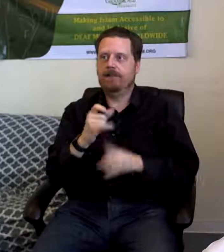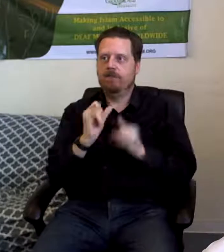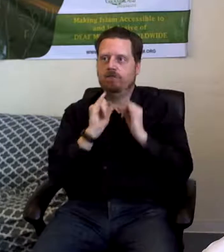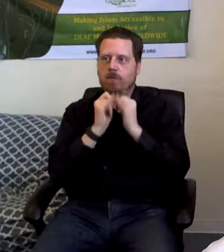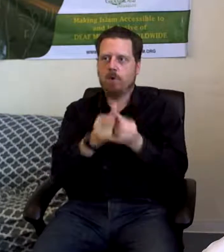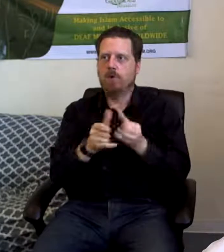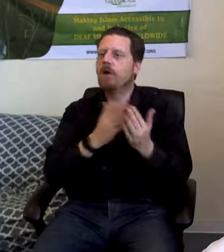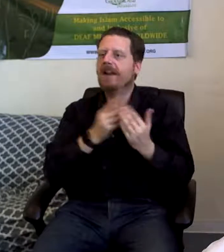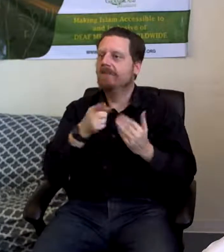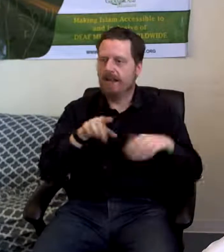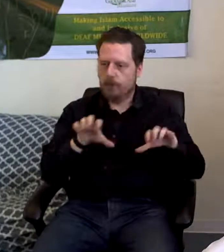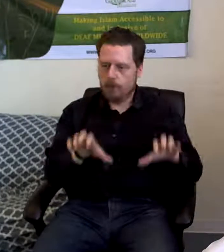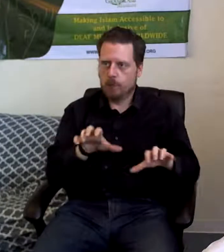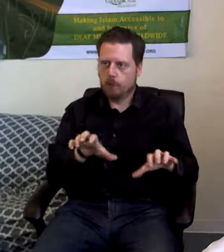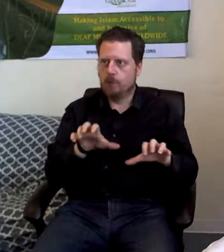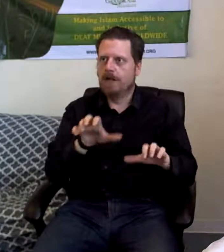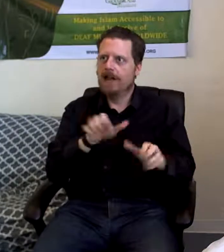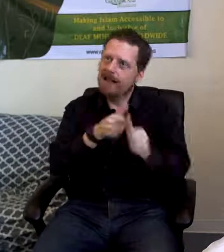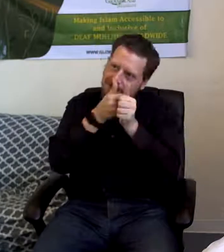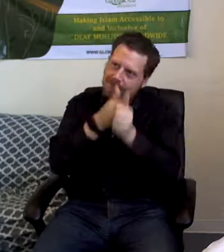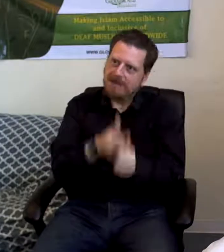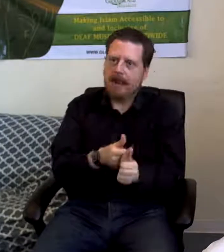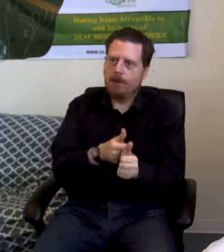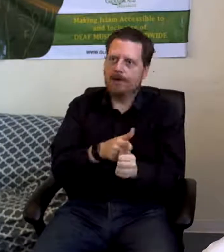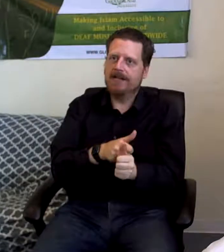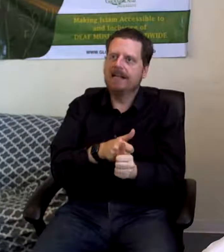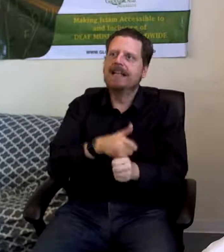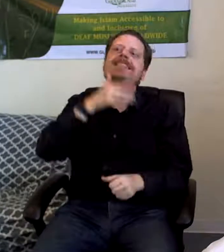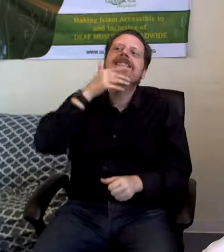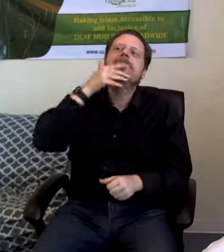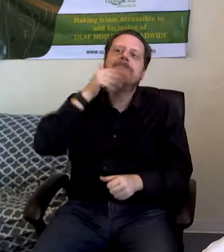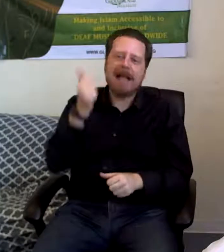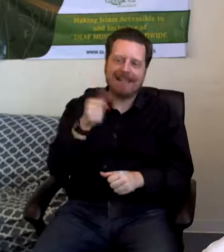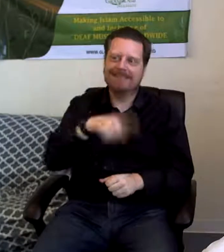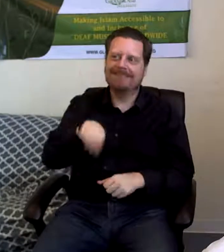they have done according to the best they have done.